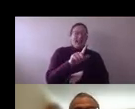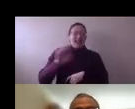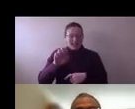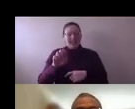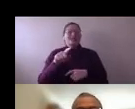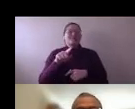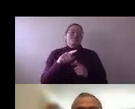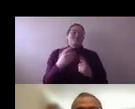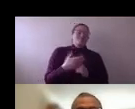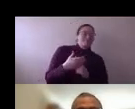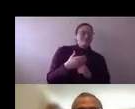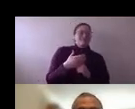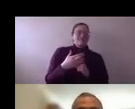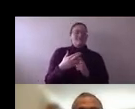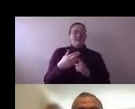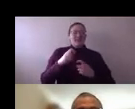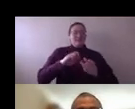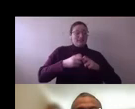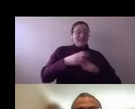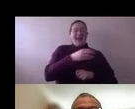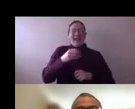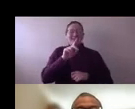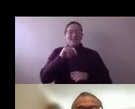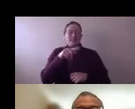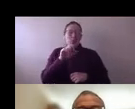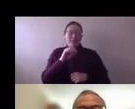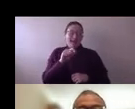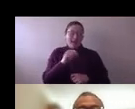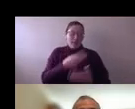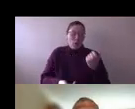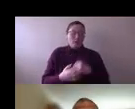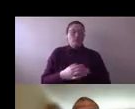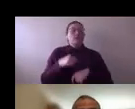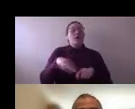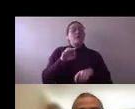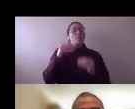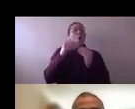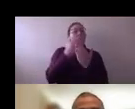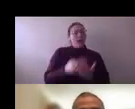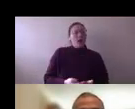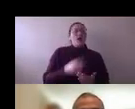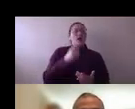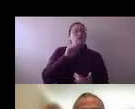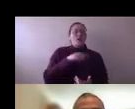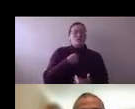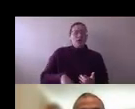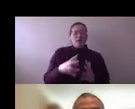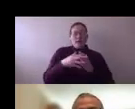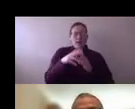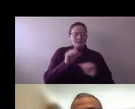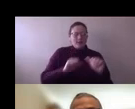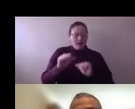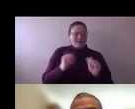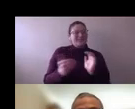role of a physicist diplomat. And then I found more evidence of Chinese American scientists.